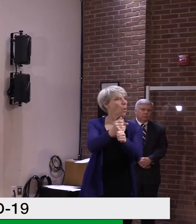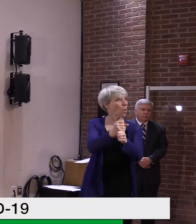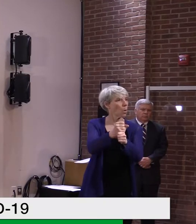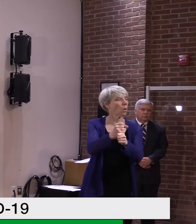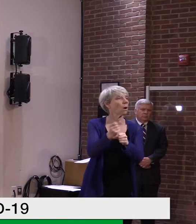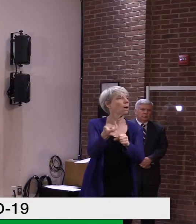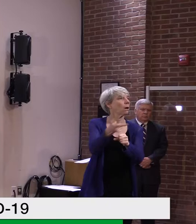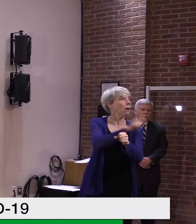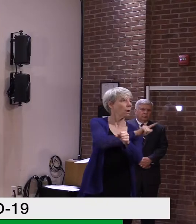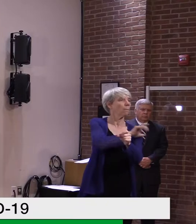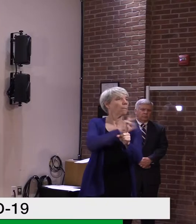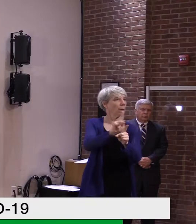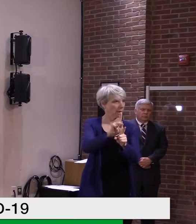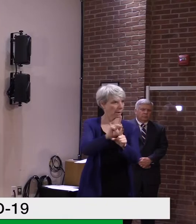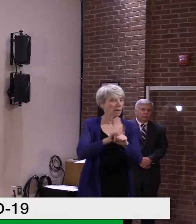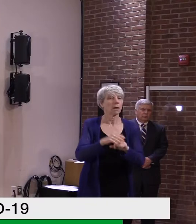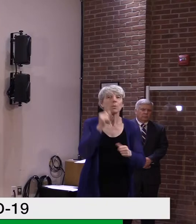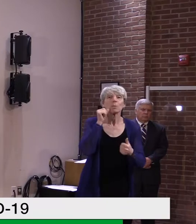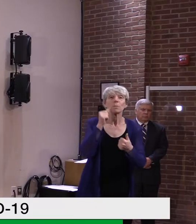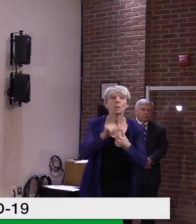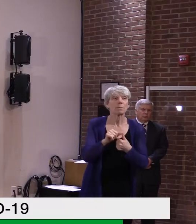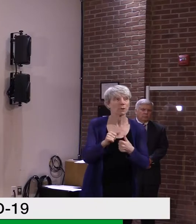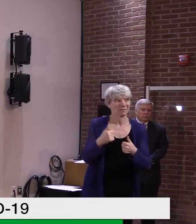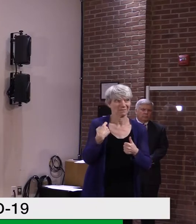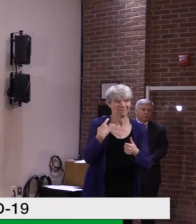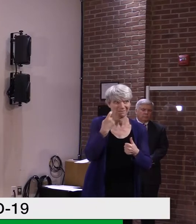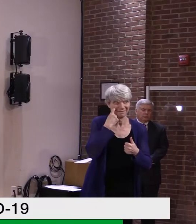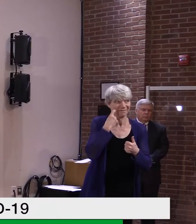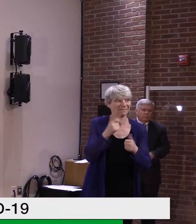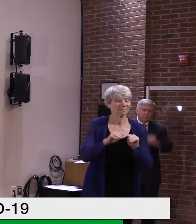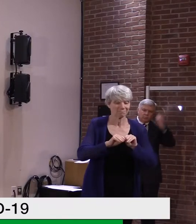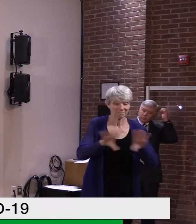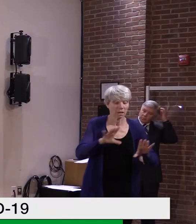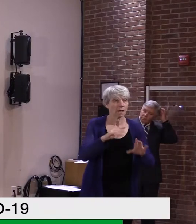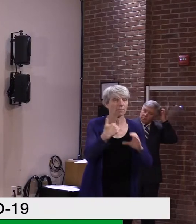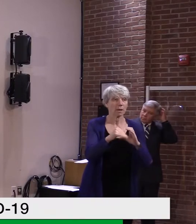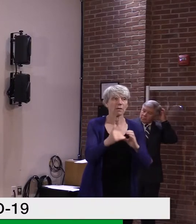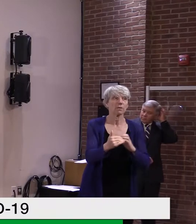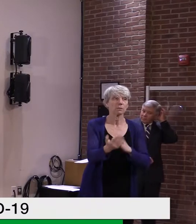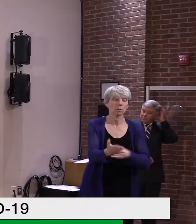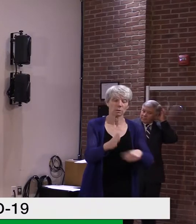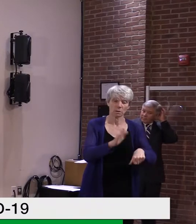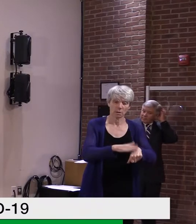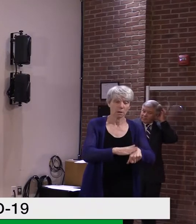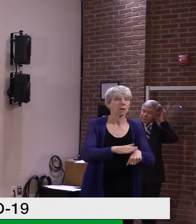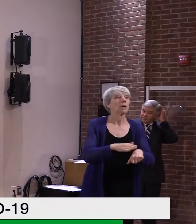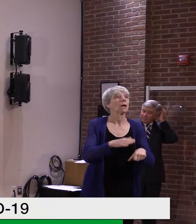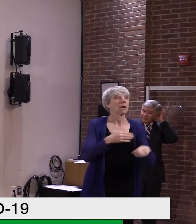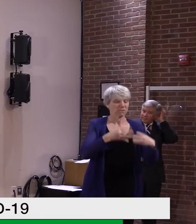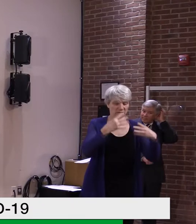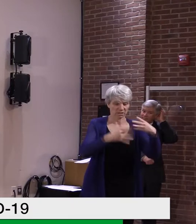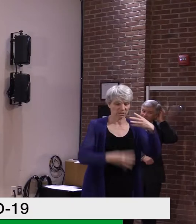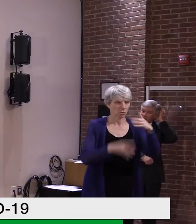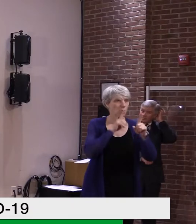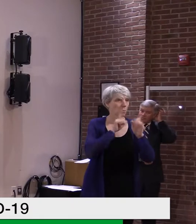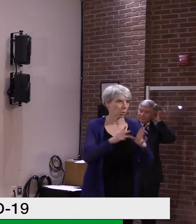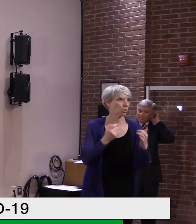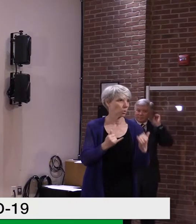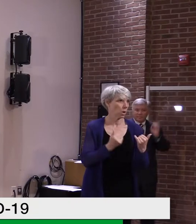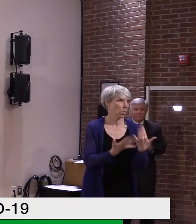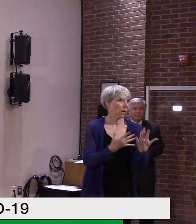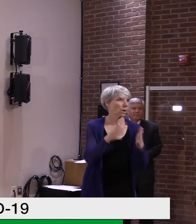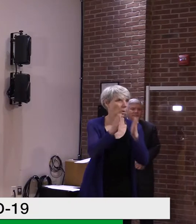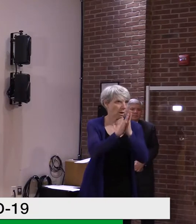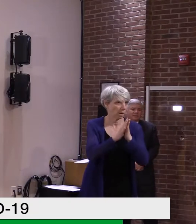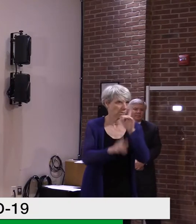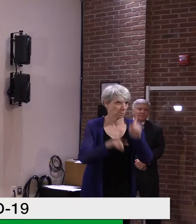folks, per my email when I sent out the queue, we've got a longer queue today, so we're hoping we can limit to two questions. And if you have another one, just